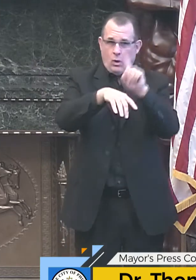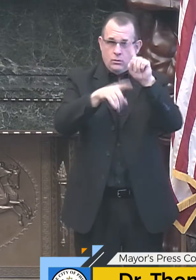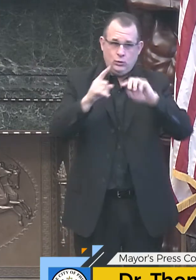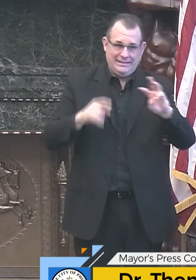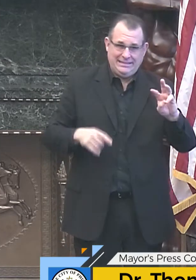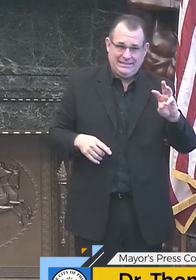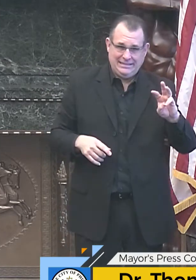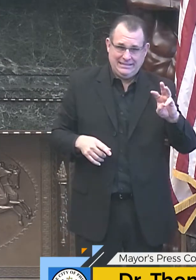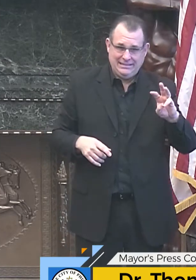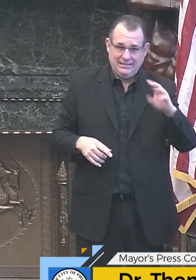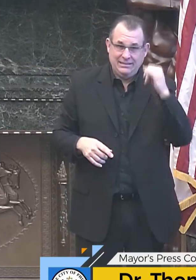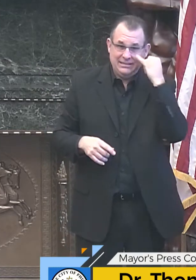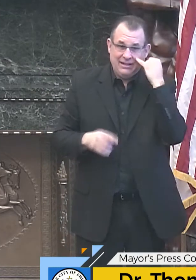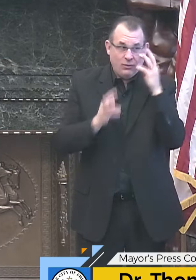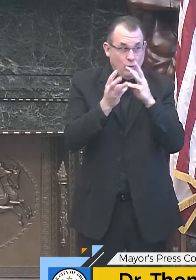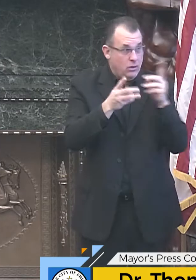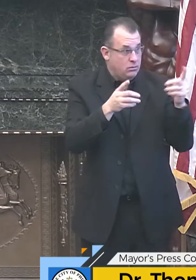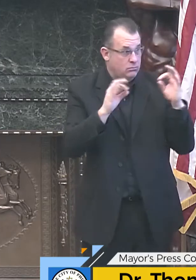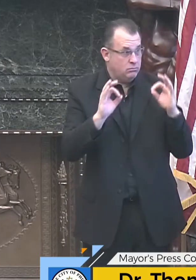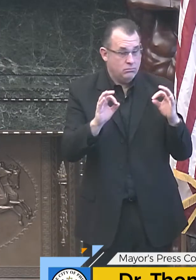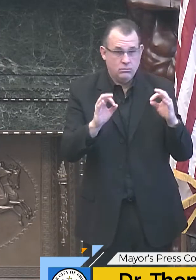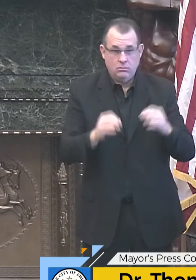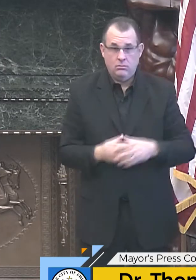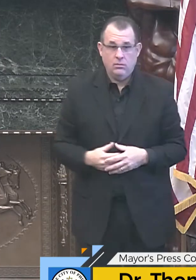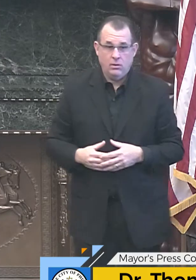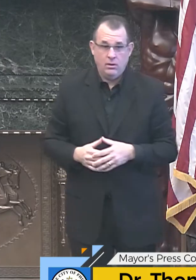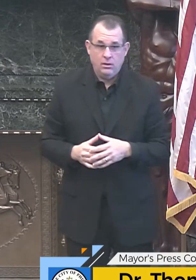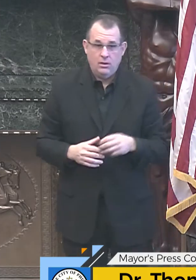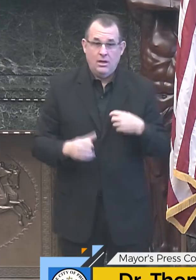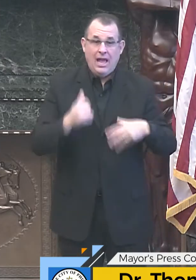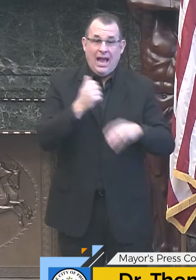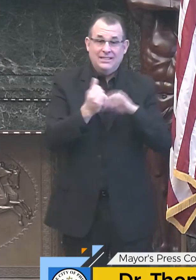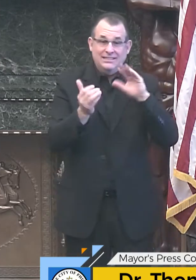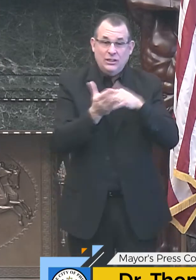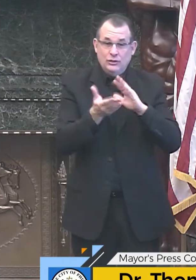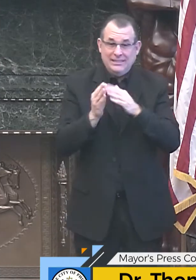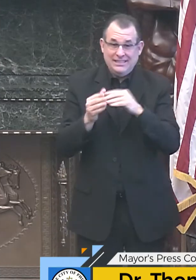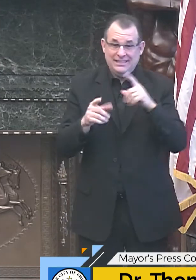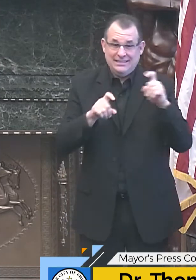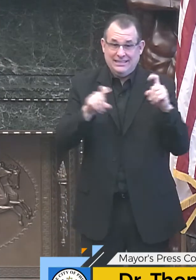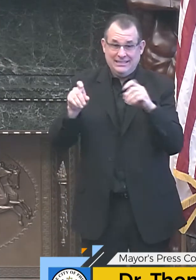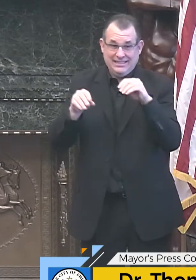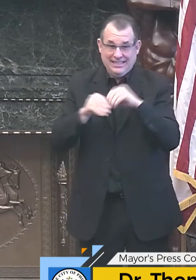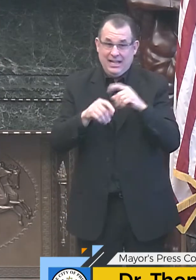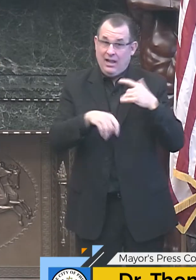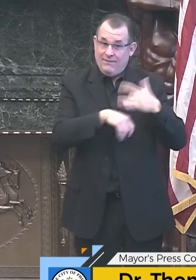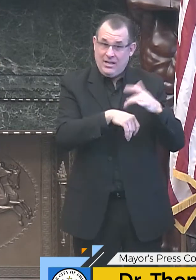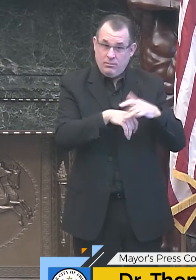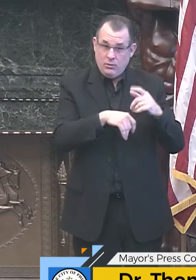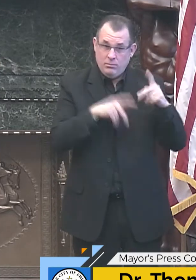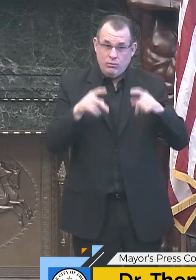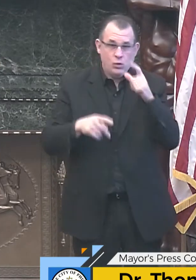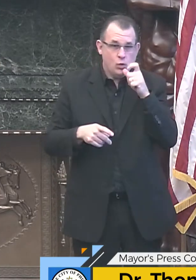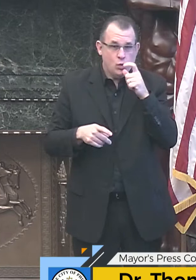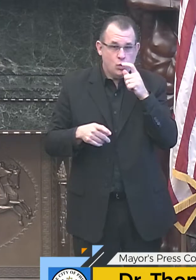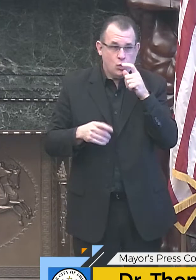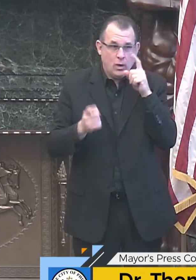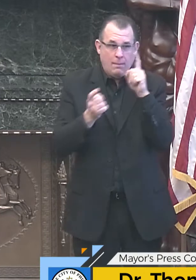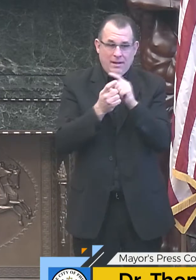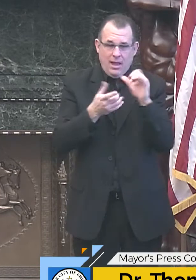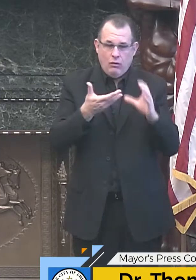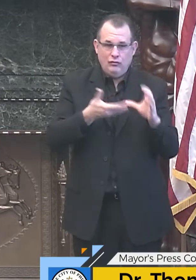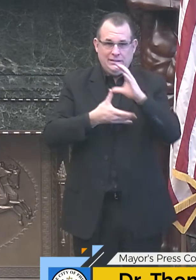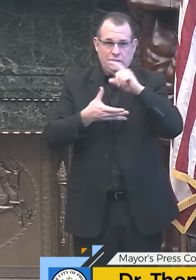permitting. And our additional Center City testing site is available for people who meet that criteria. And if you're